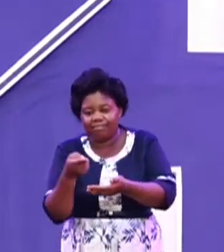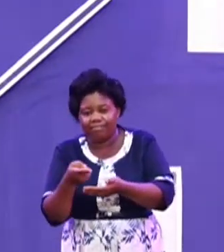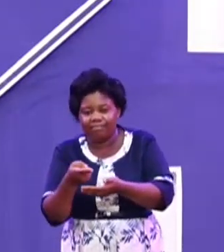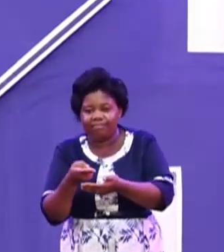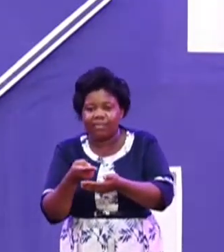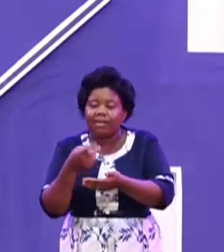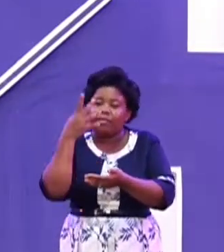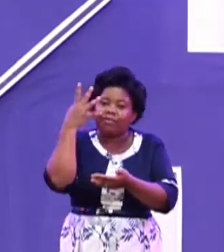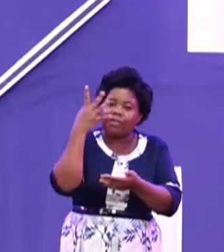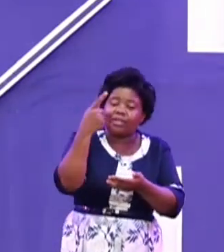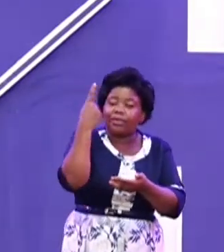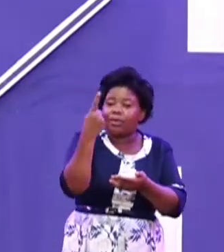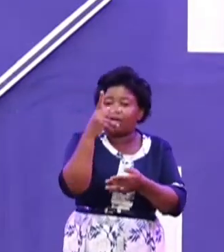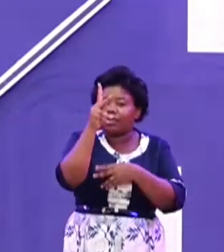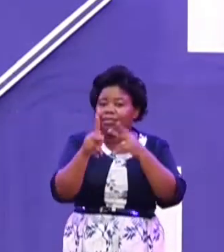690,000.